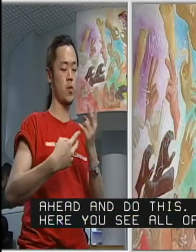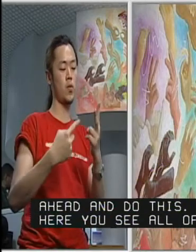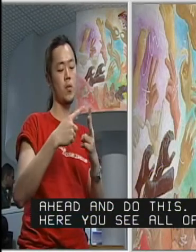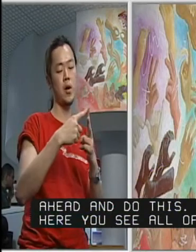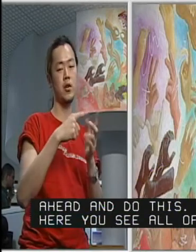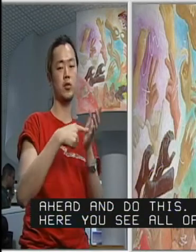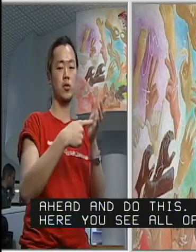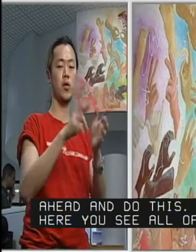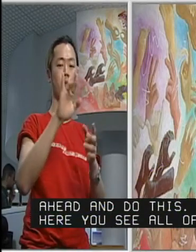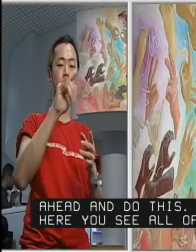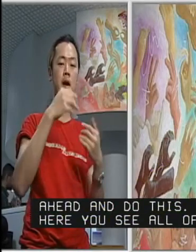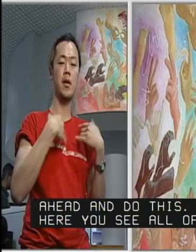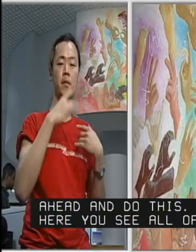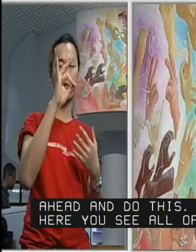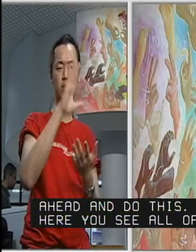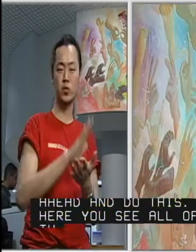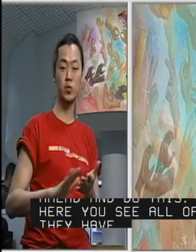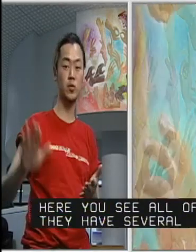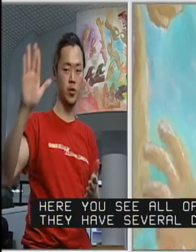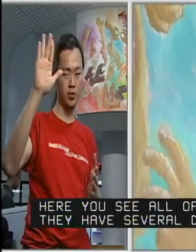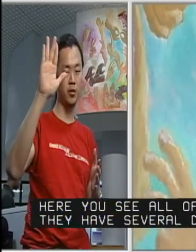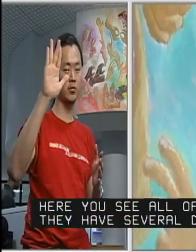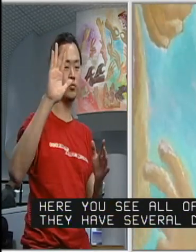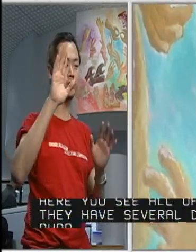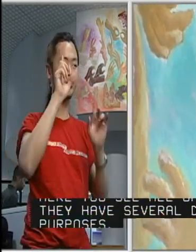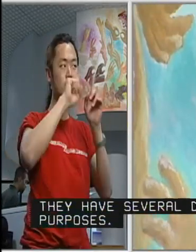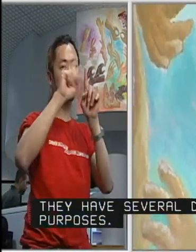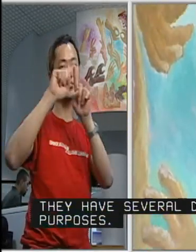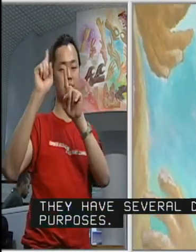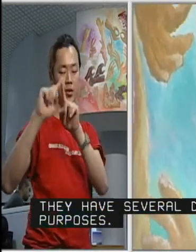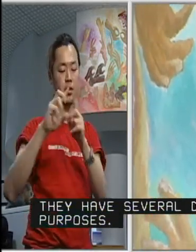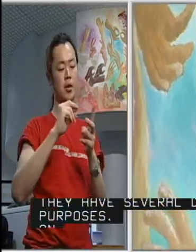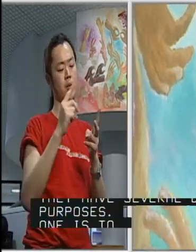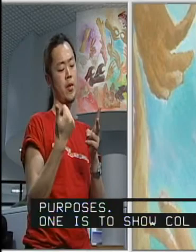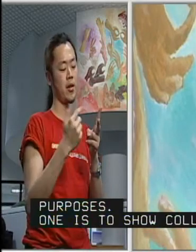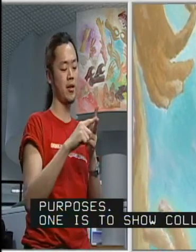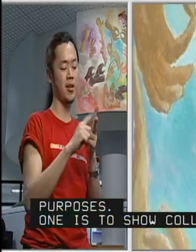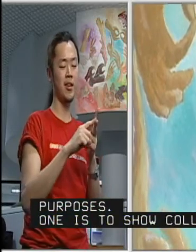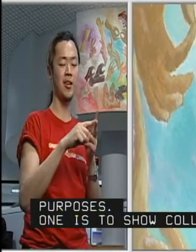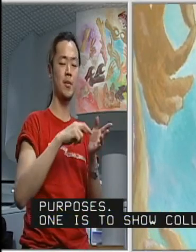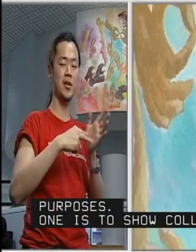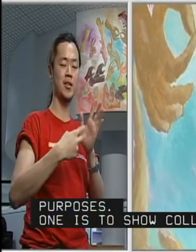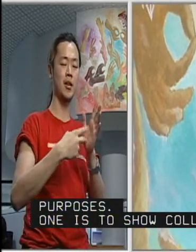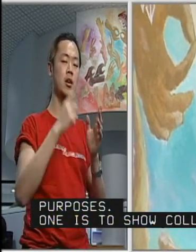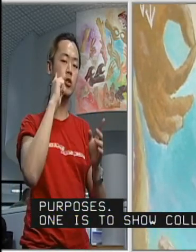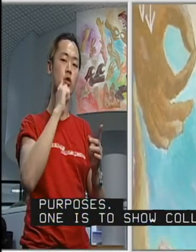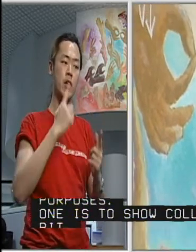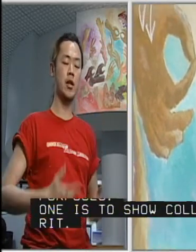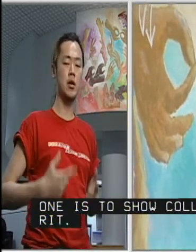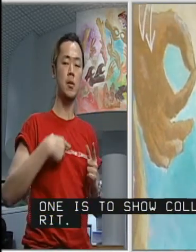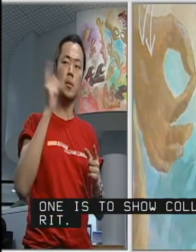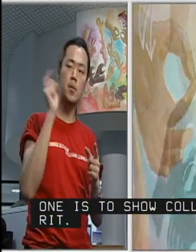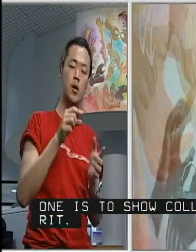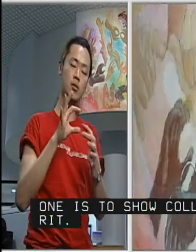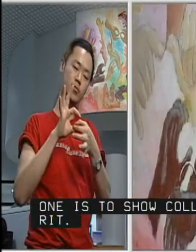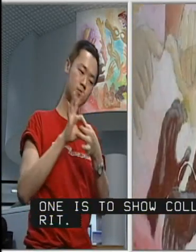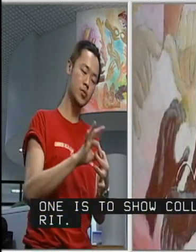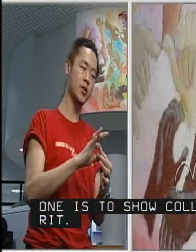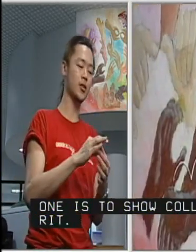On here, you see all these hands. They have several different purposes. One is to show college life at